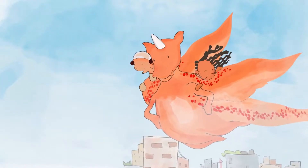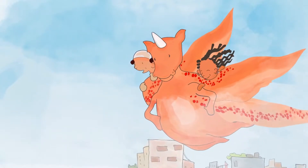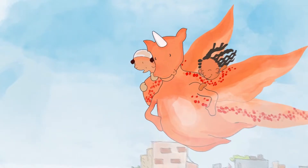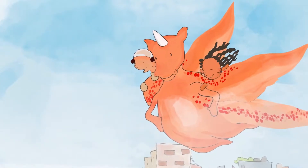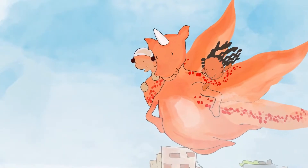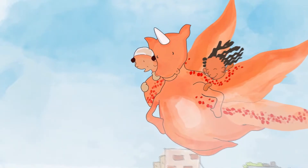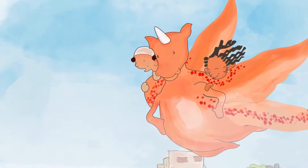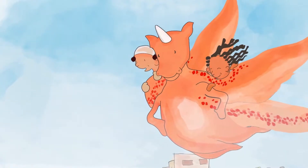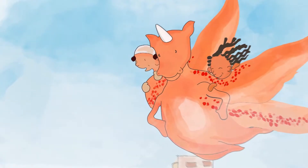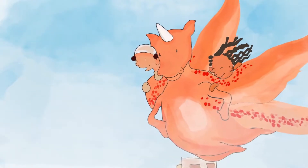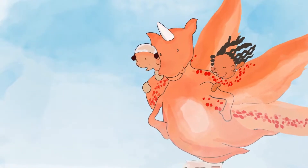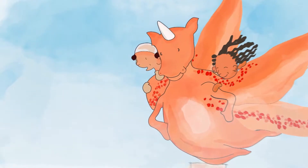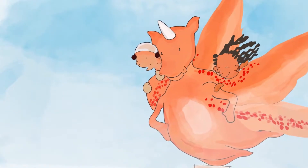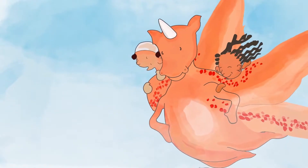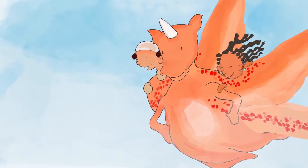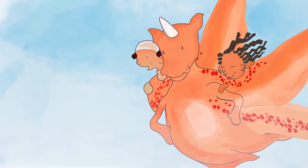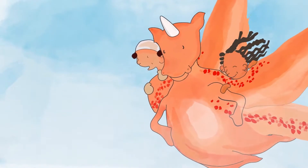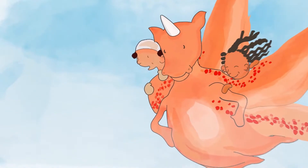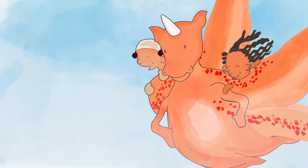houses.